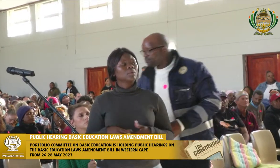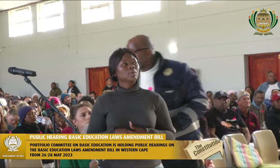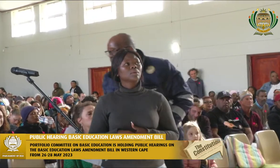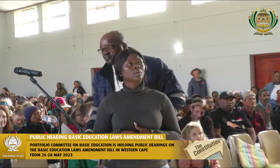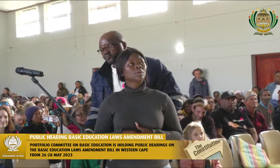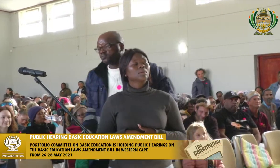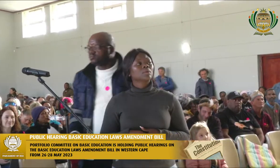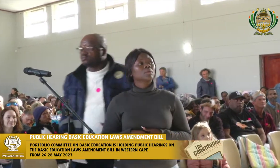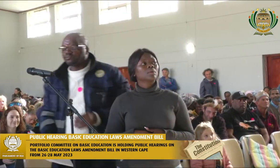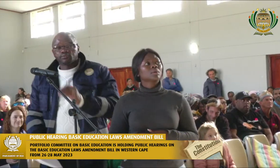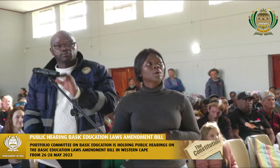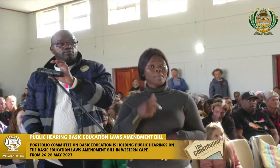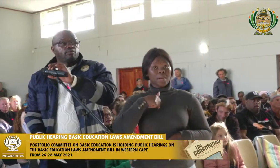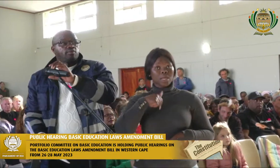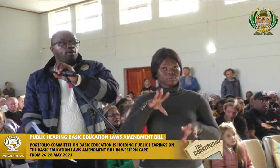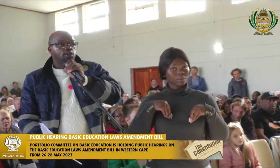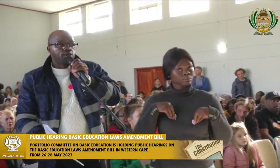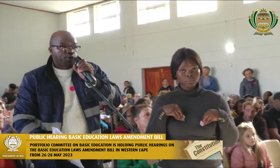I'm not gonna do that.